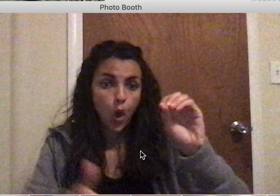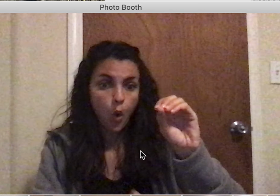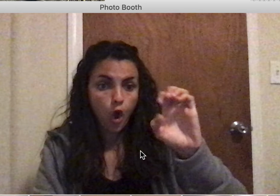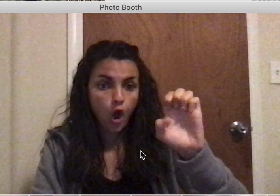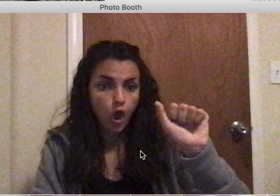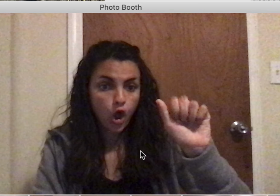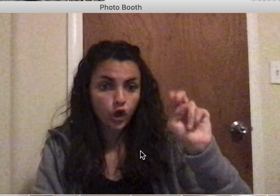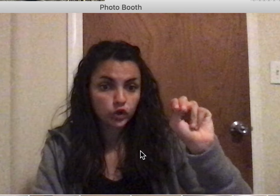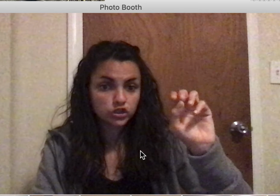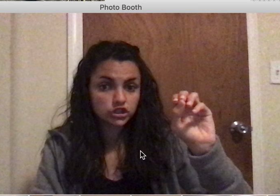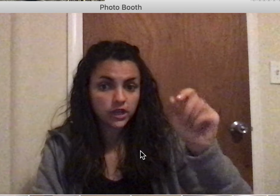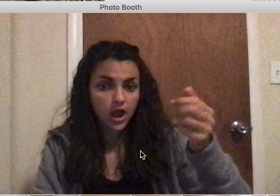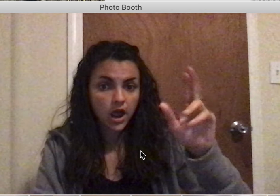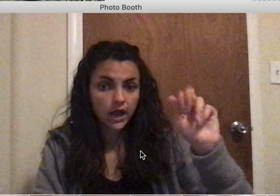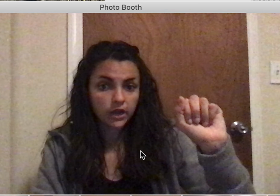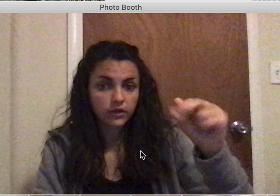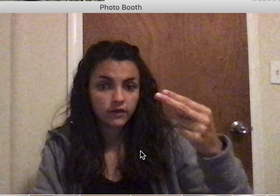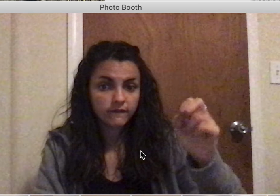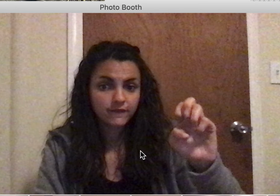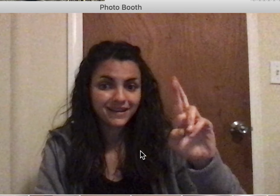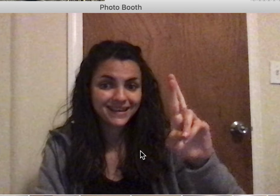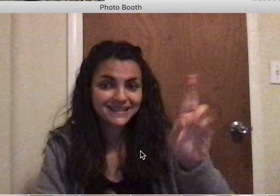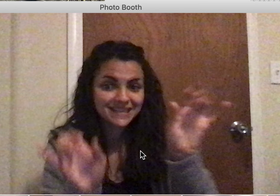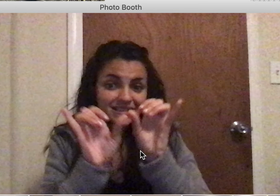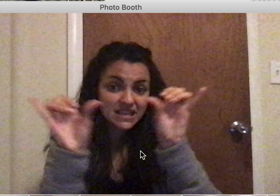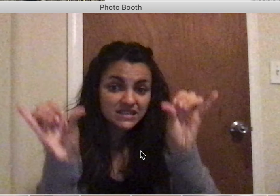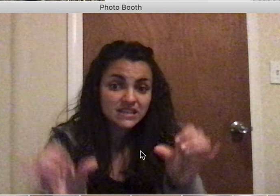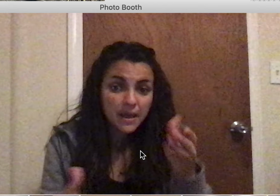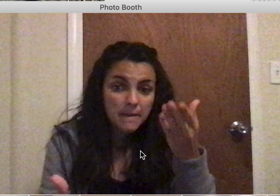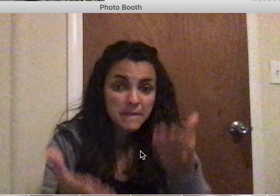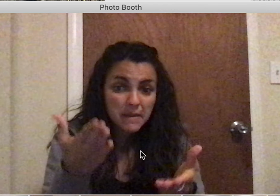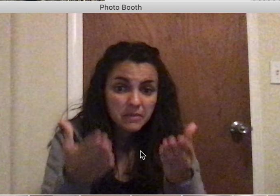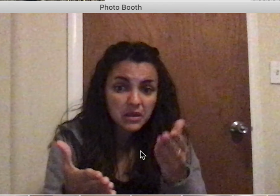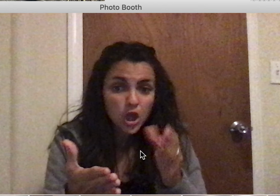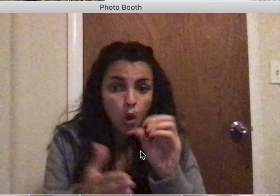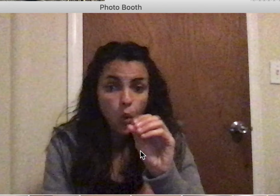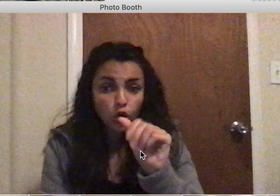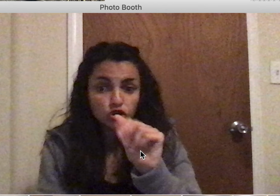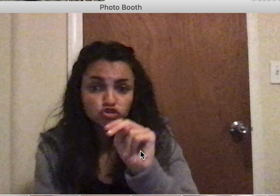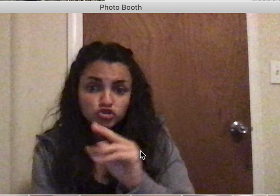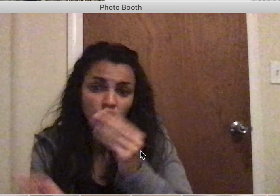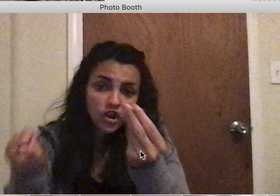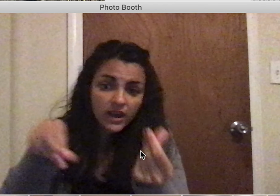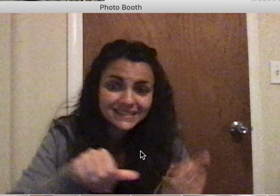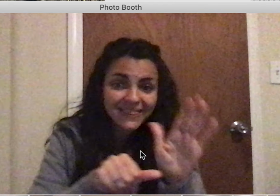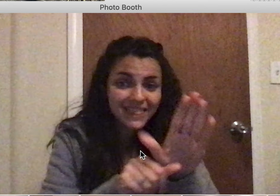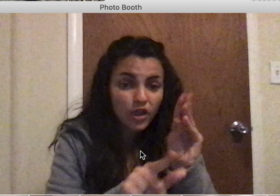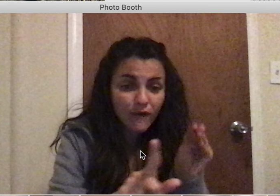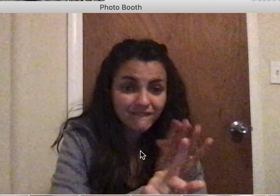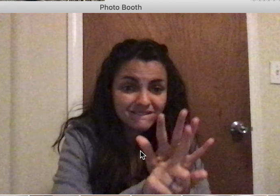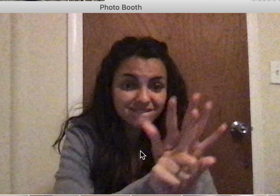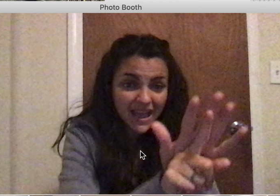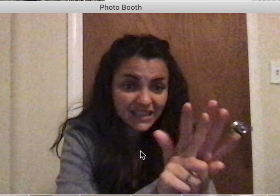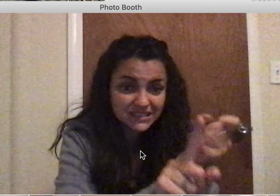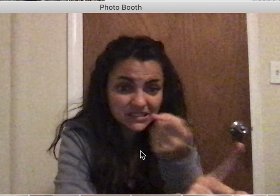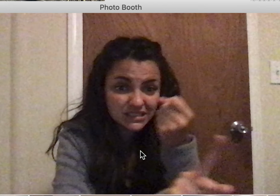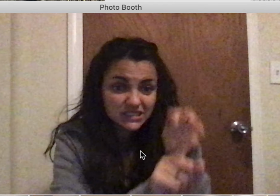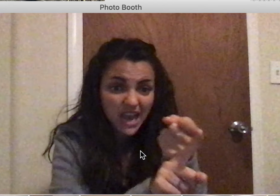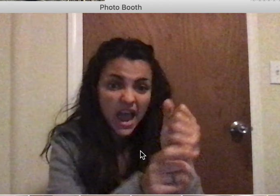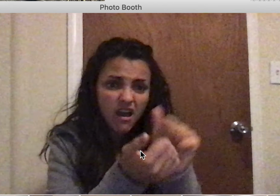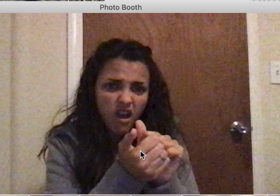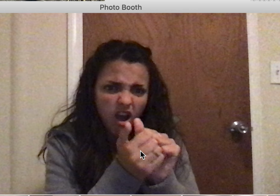ocean currents and their effects on fish populations. And then on another scale, you have a